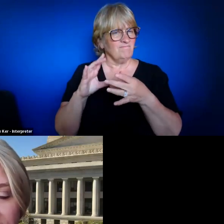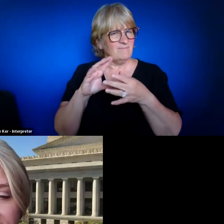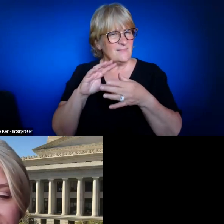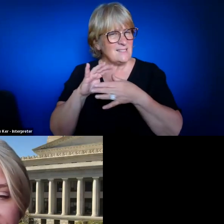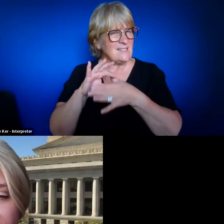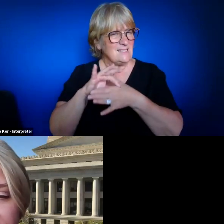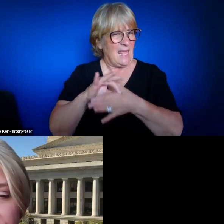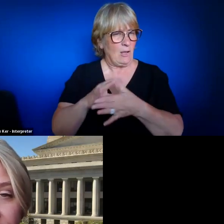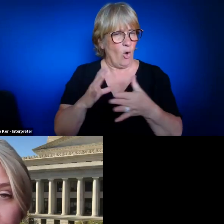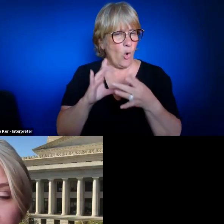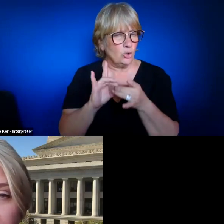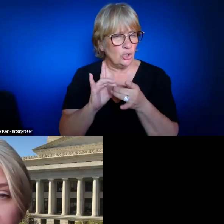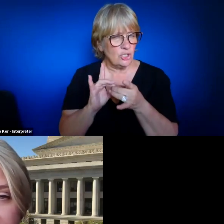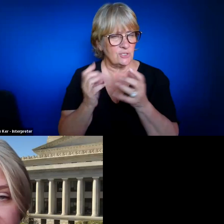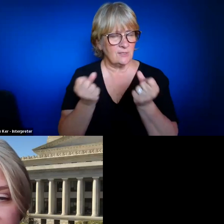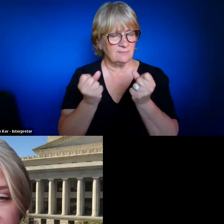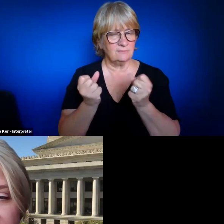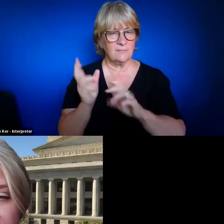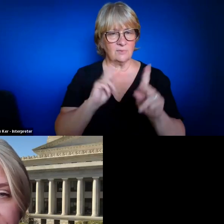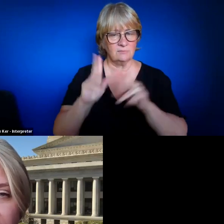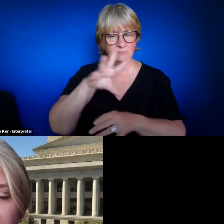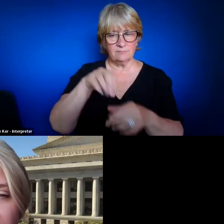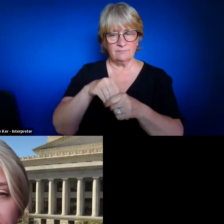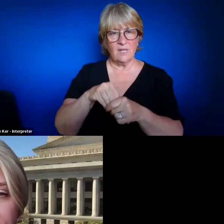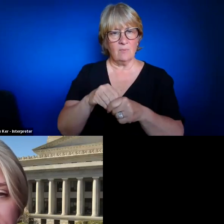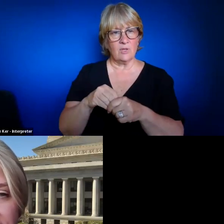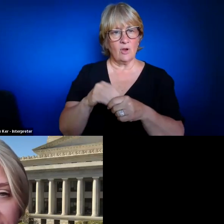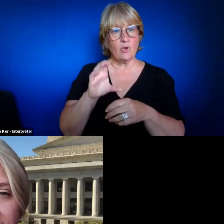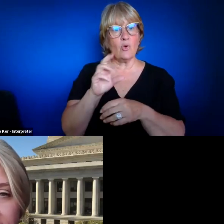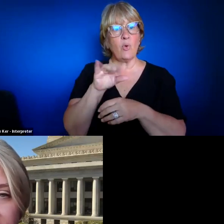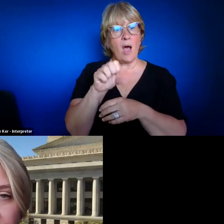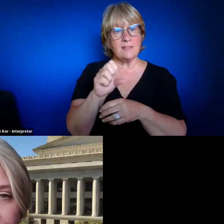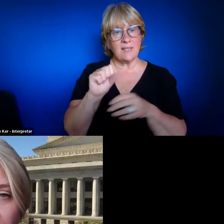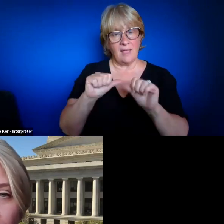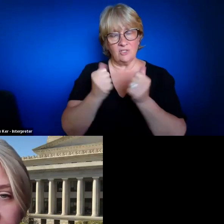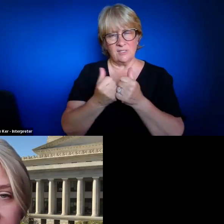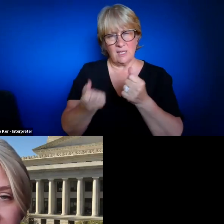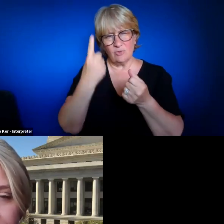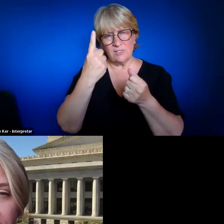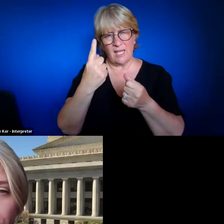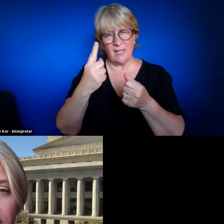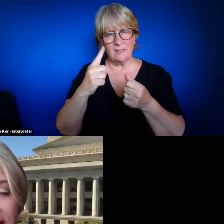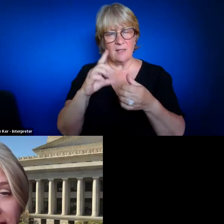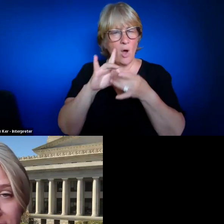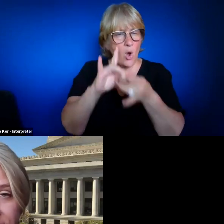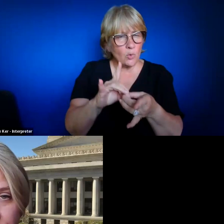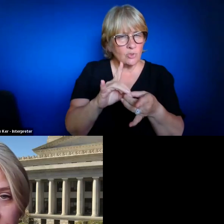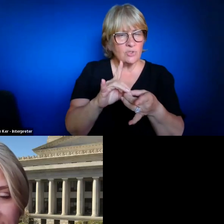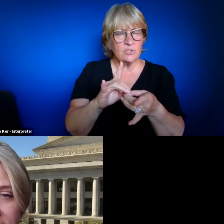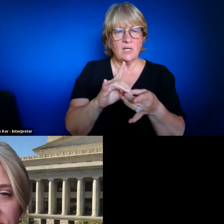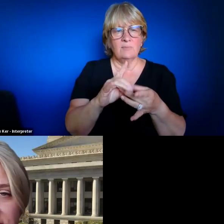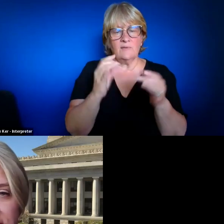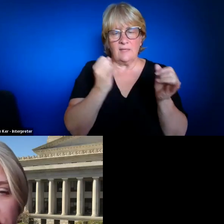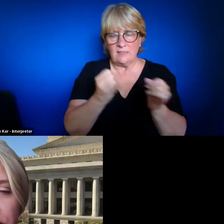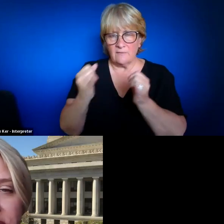is to really identify our shared work cross-agency and understand the leadership and ownership of work at